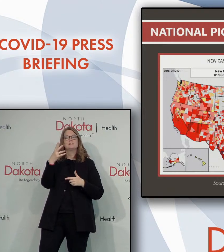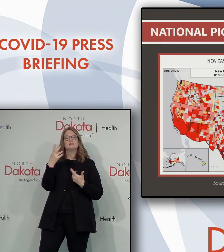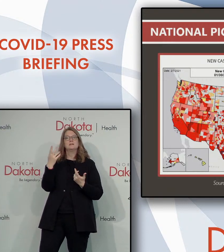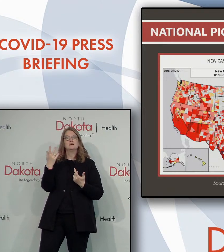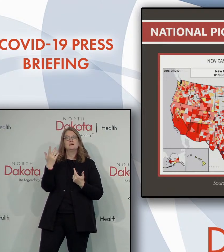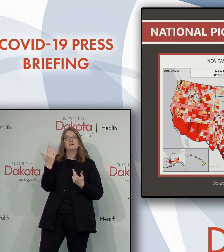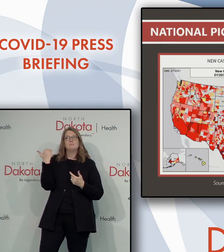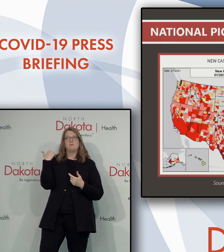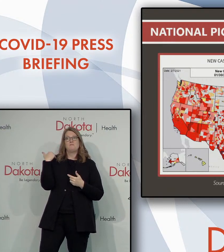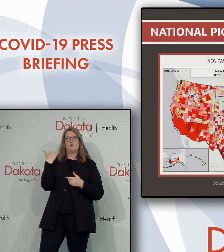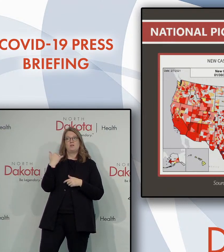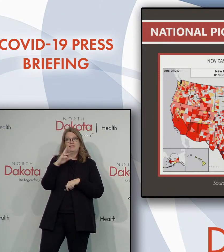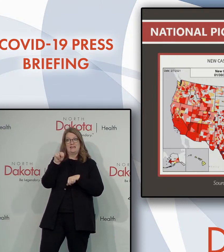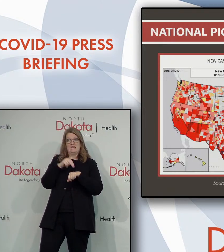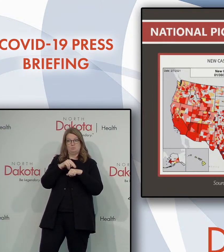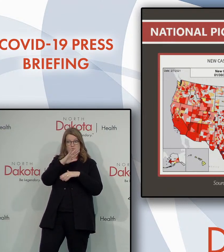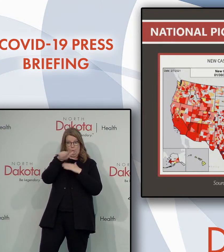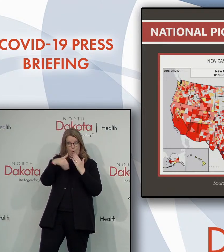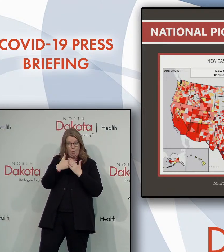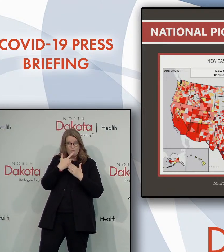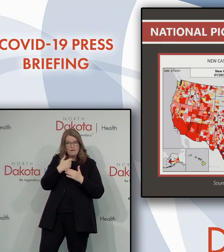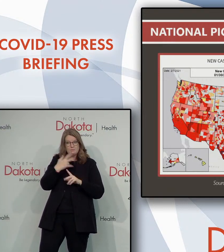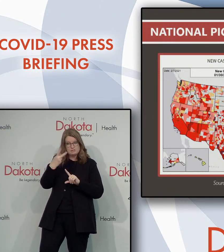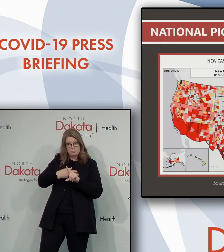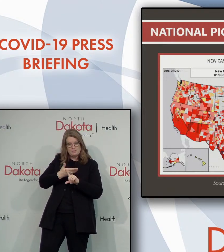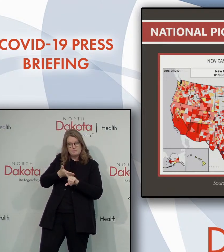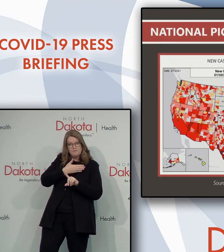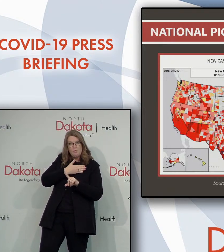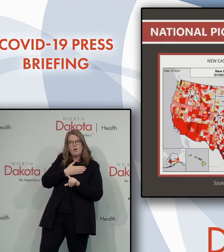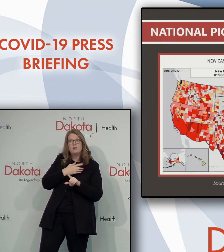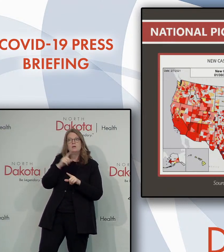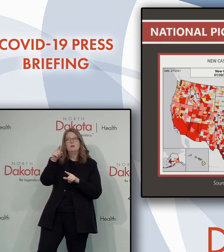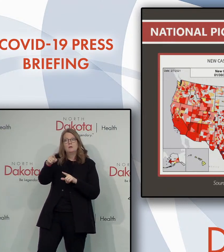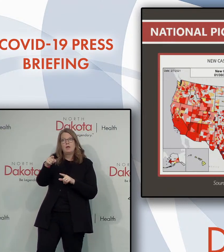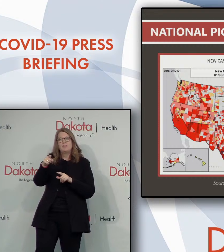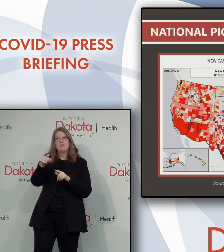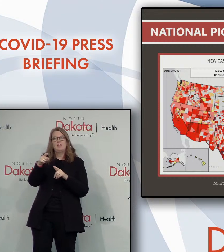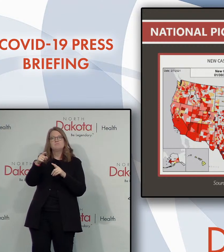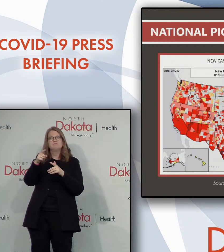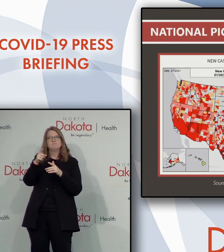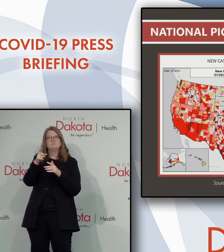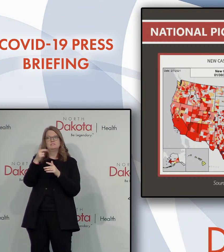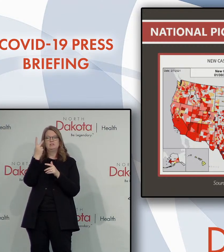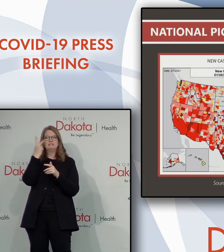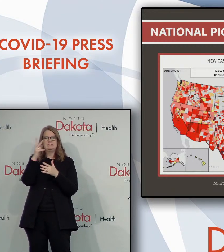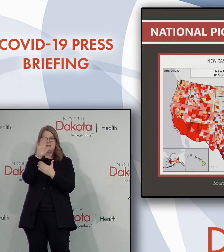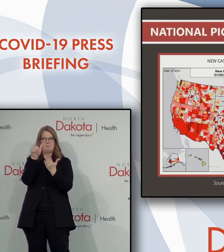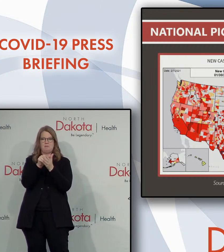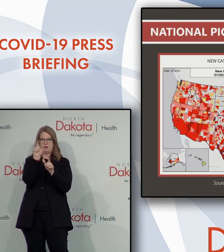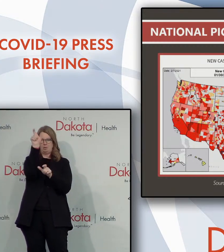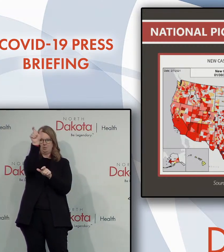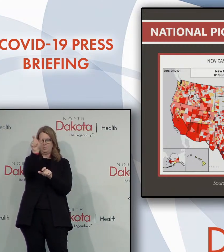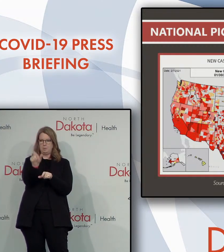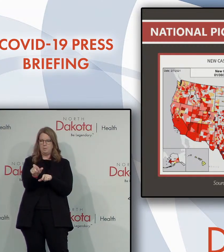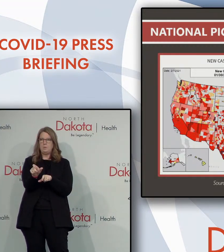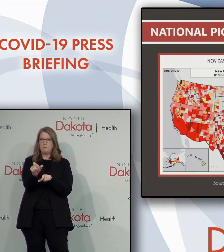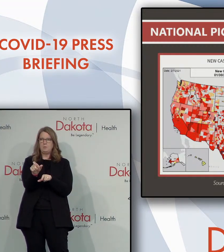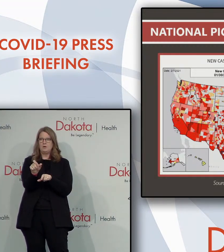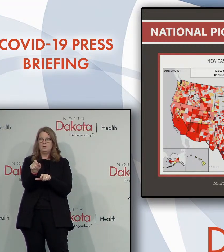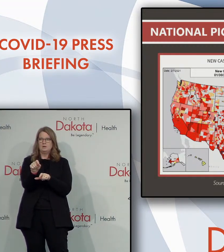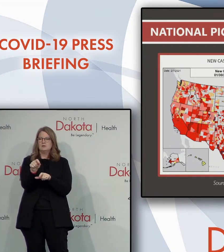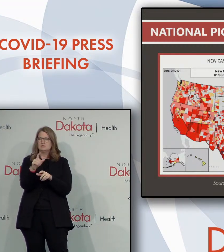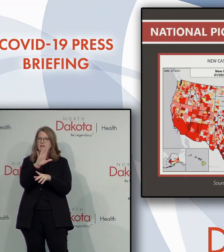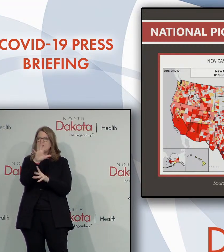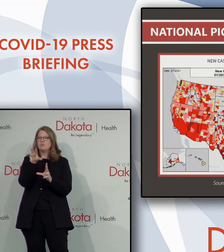almost all red, that was 2 months before. Then you can see things starting to break down the middle of the nation, including here in the